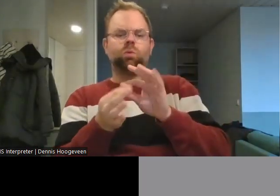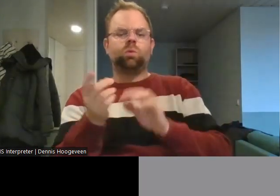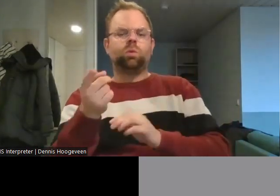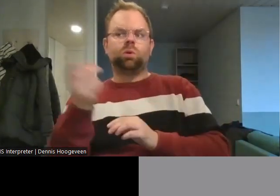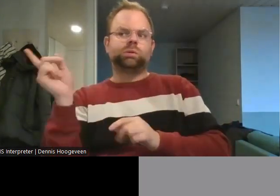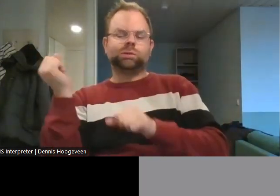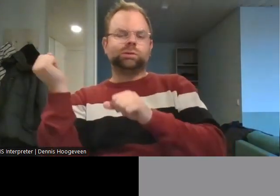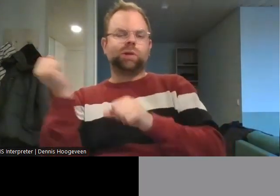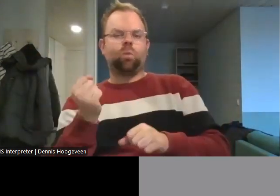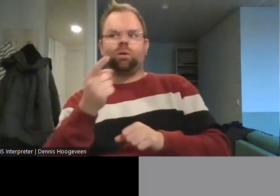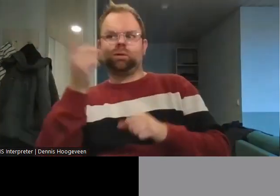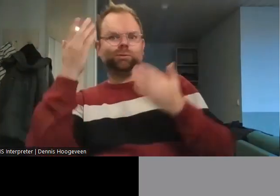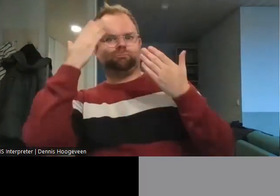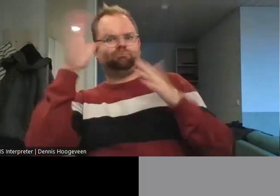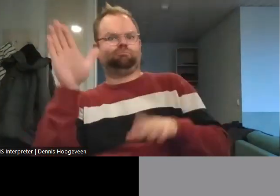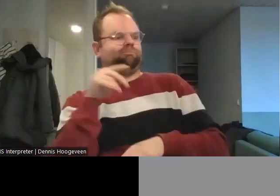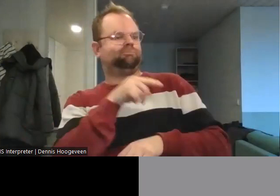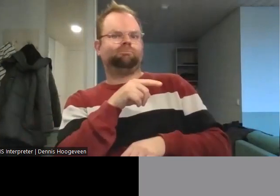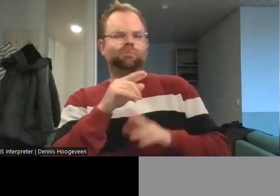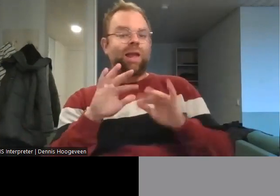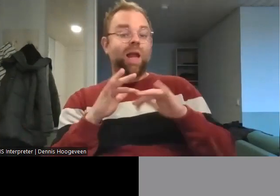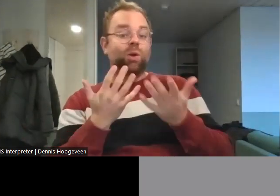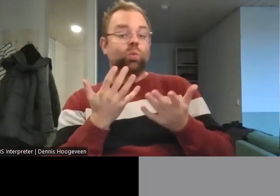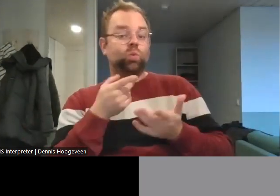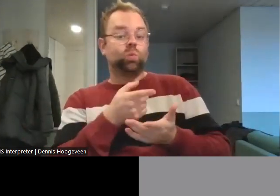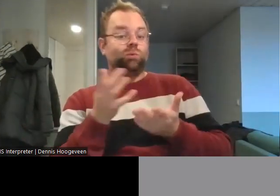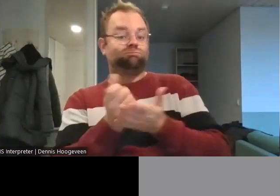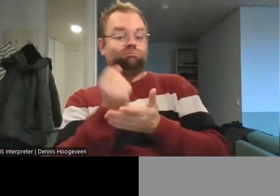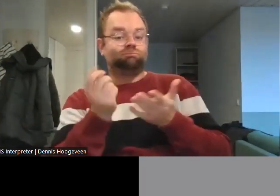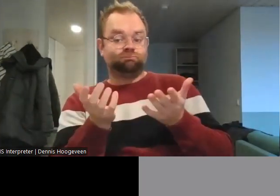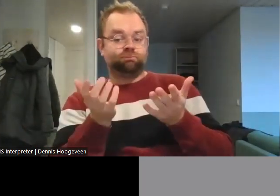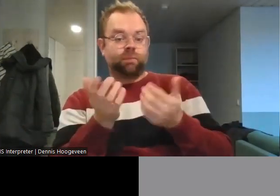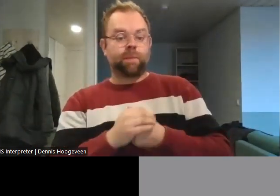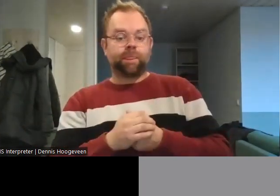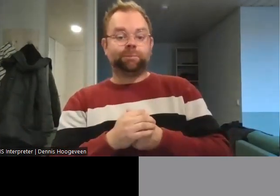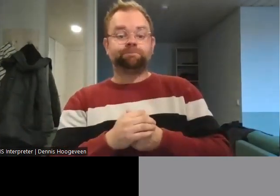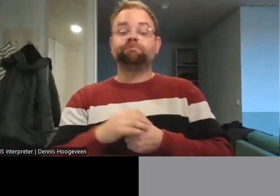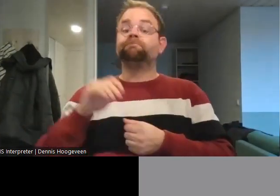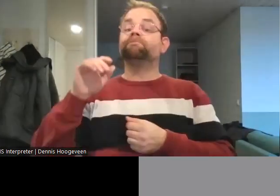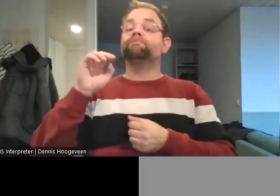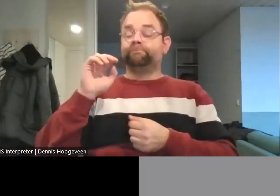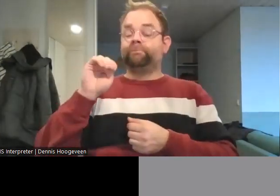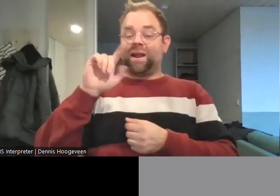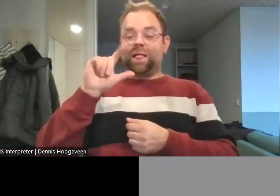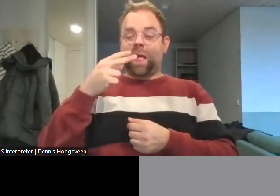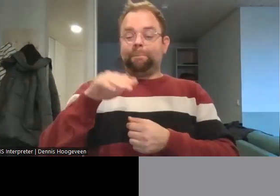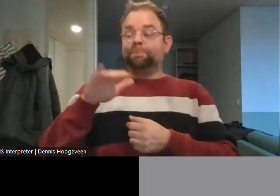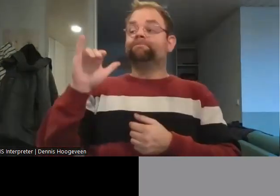To work to enhance the knowledge or expertise among persons with disabilities on humanitarian and the other way